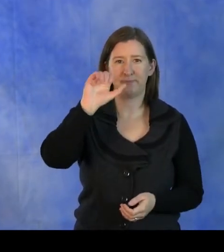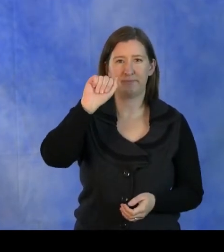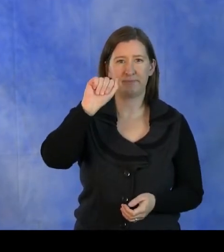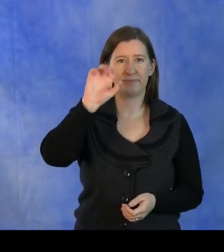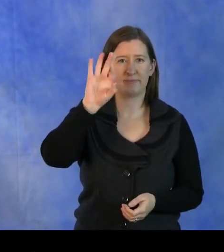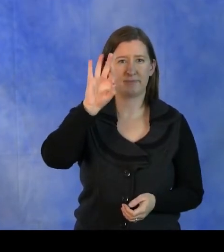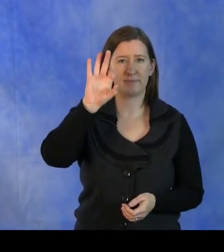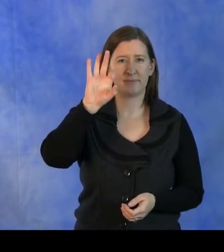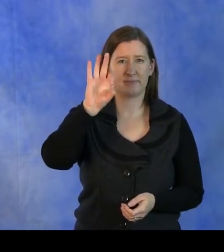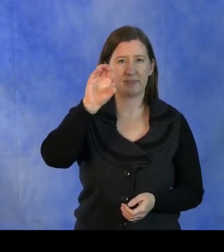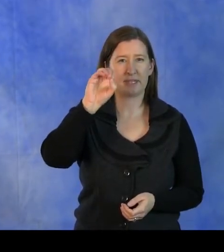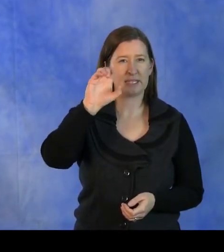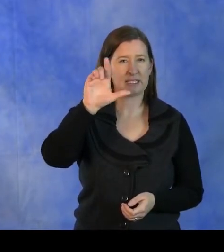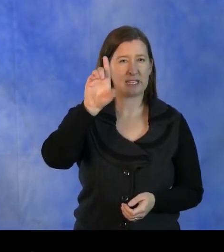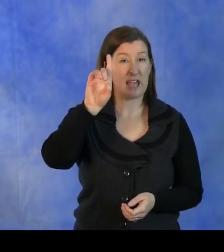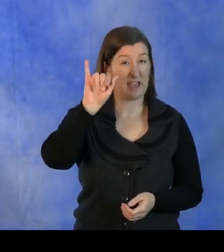have